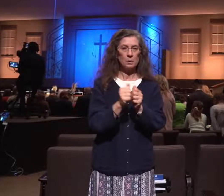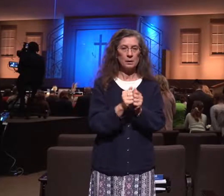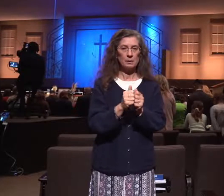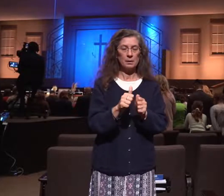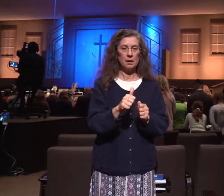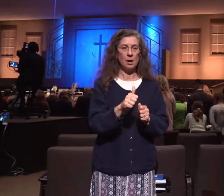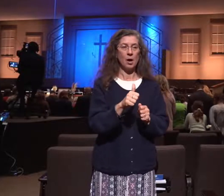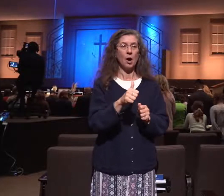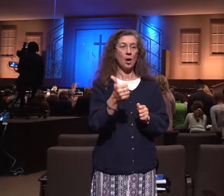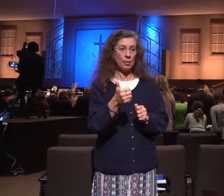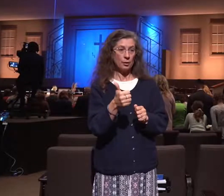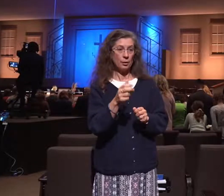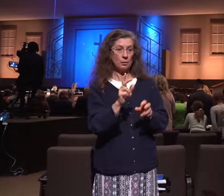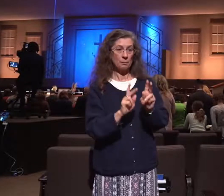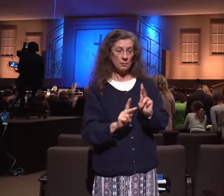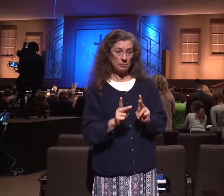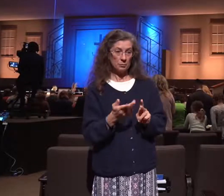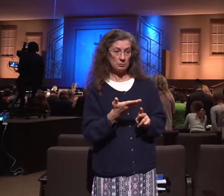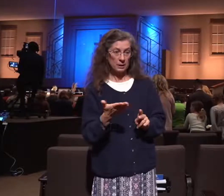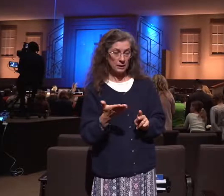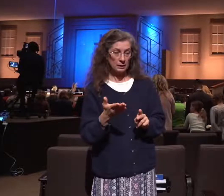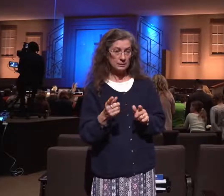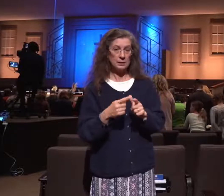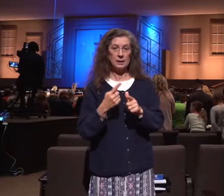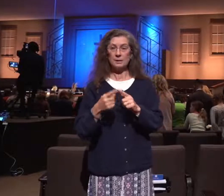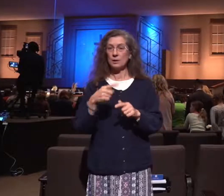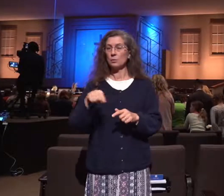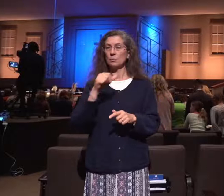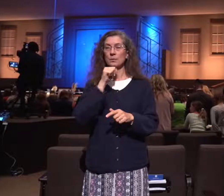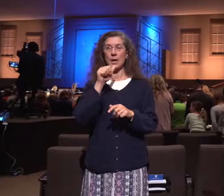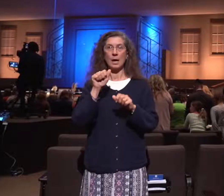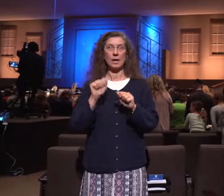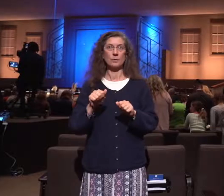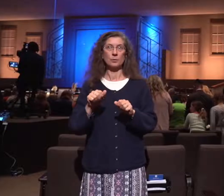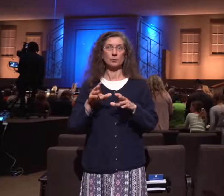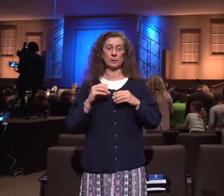man's, who will give you that which is your own?